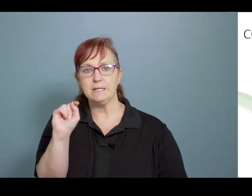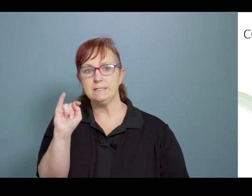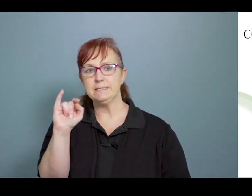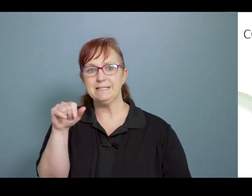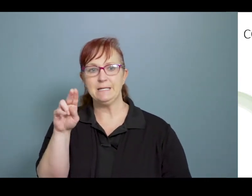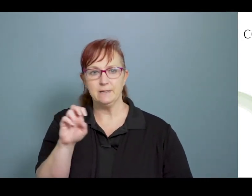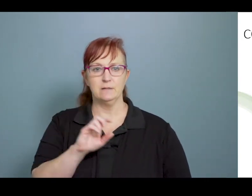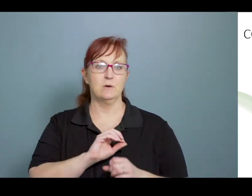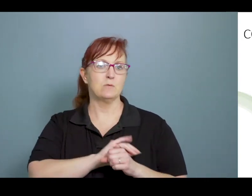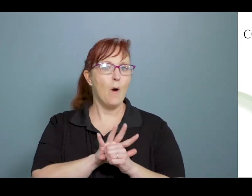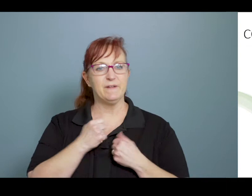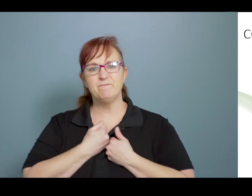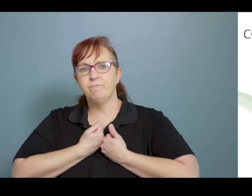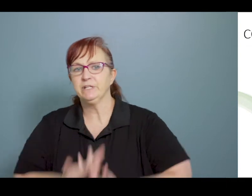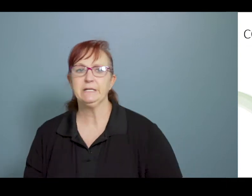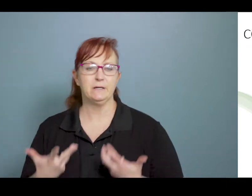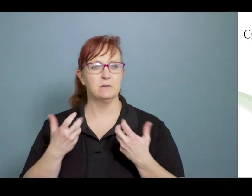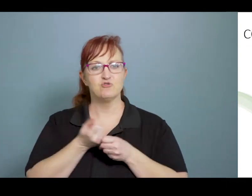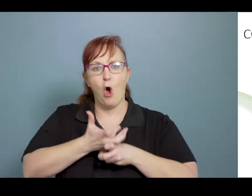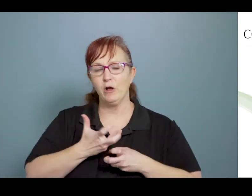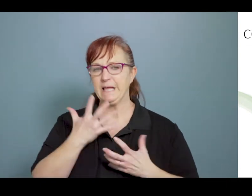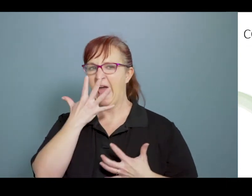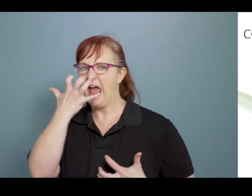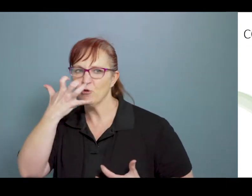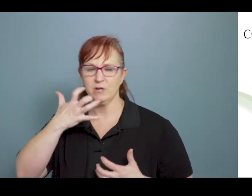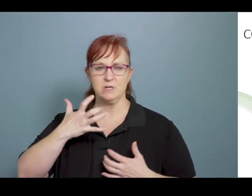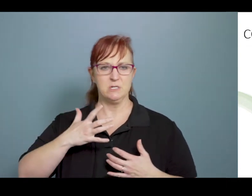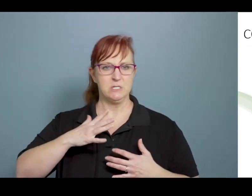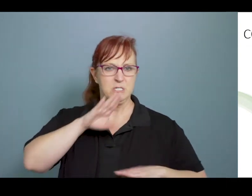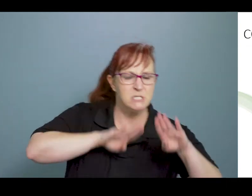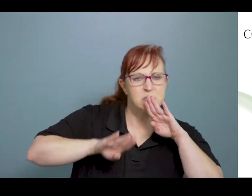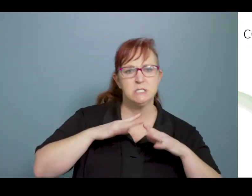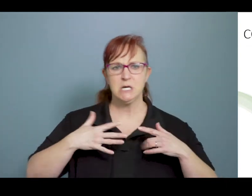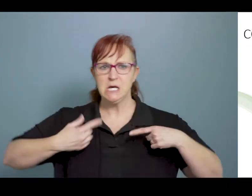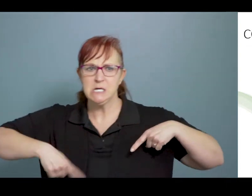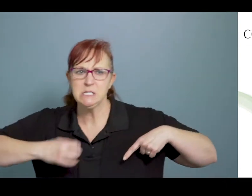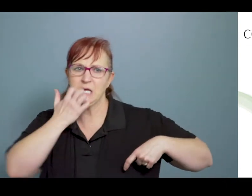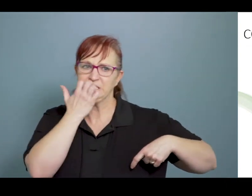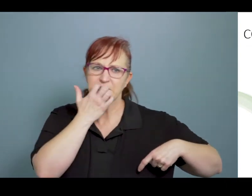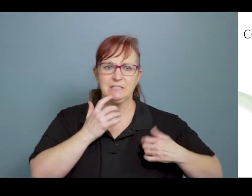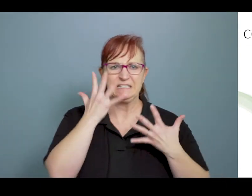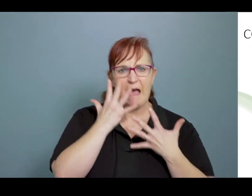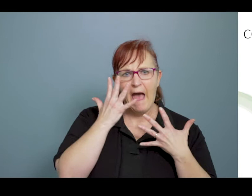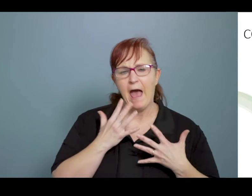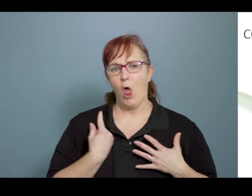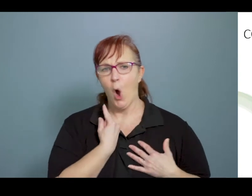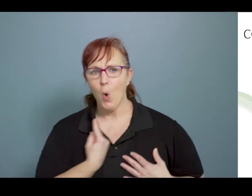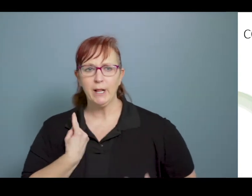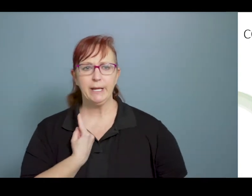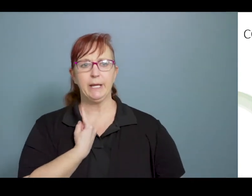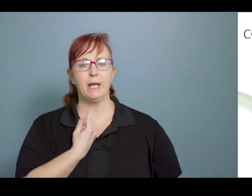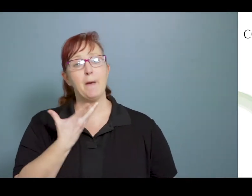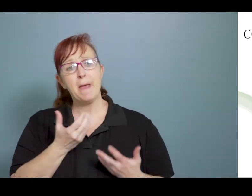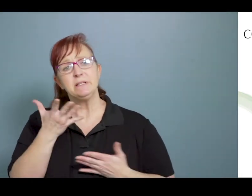complex. We can be angry and frustrated and anxious and sad and lonely. And we also might have